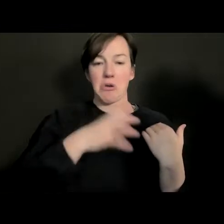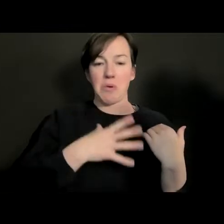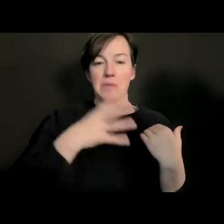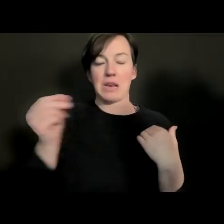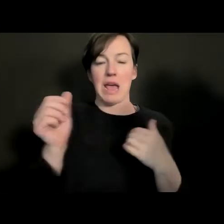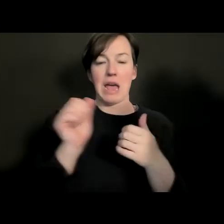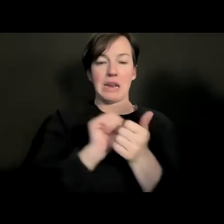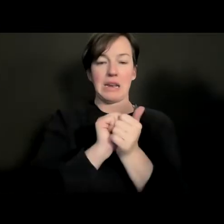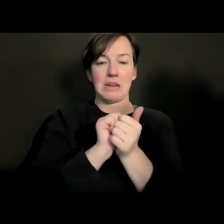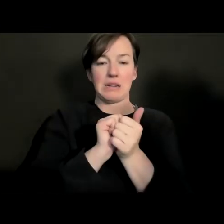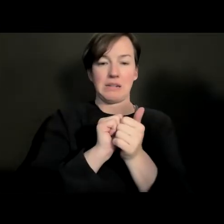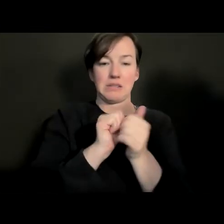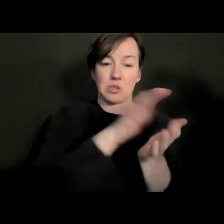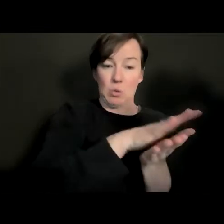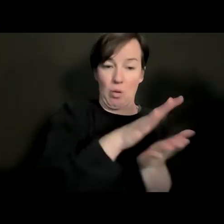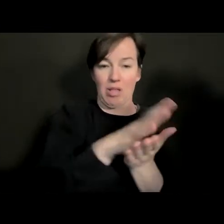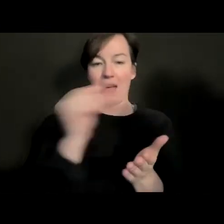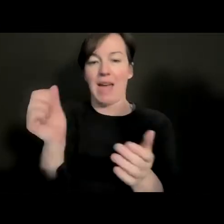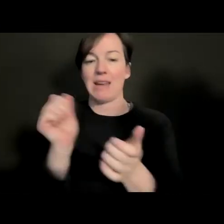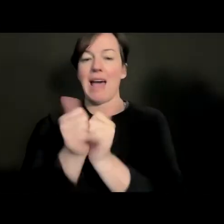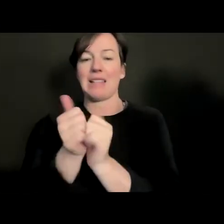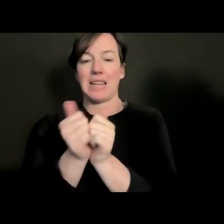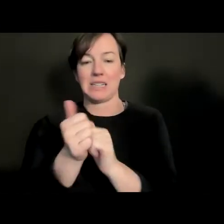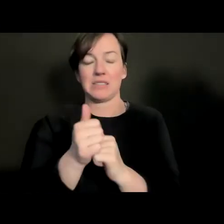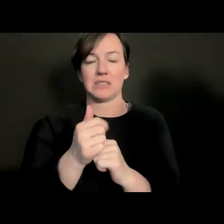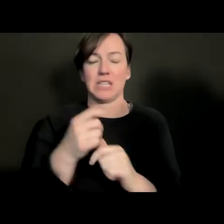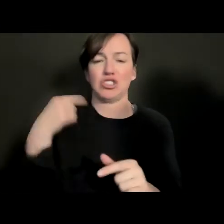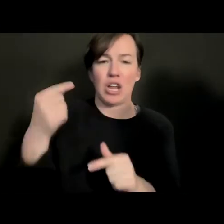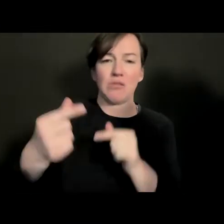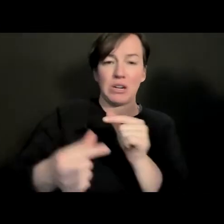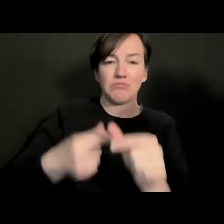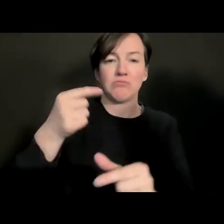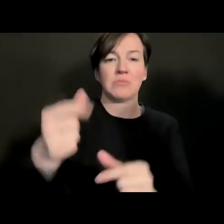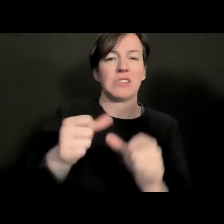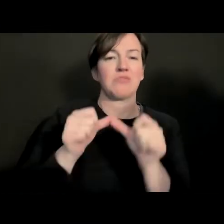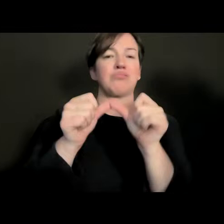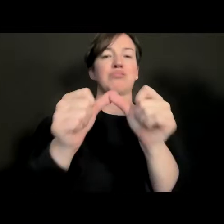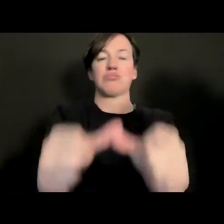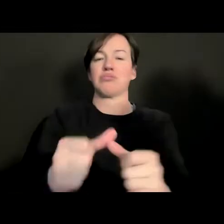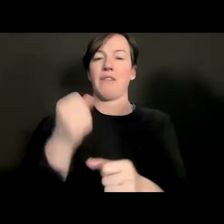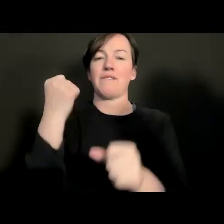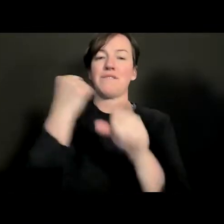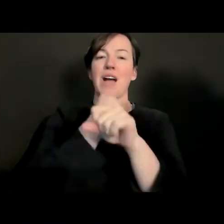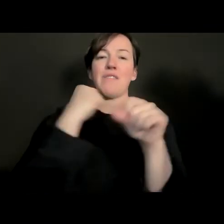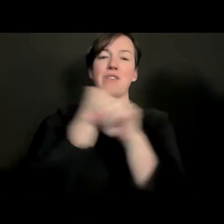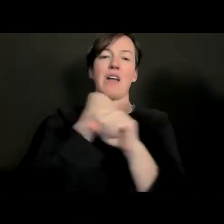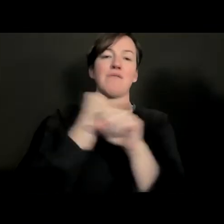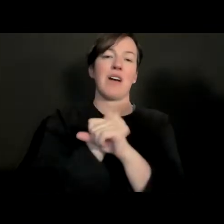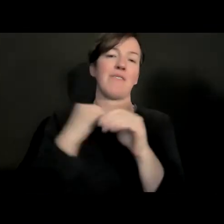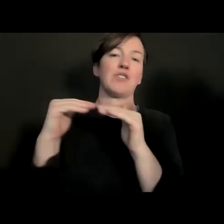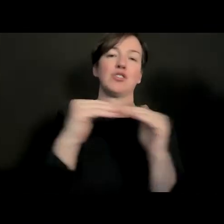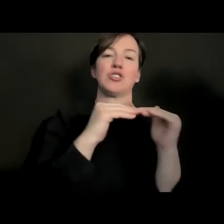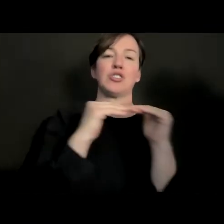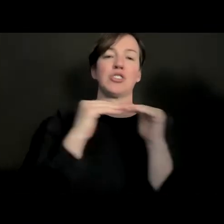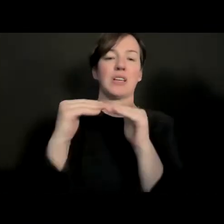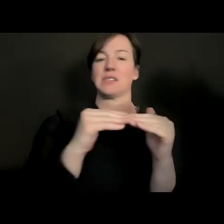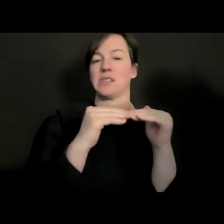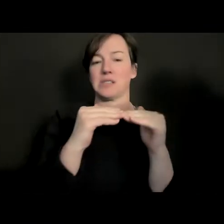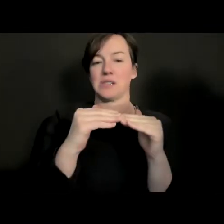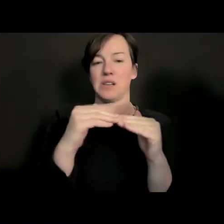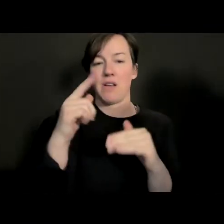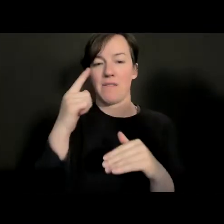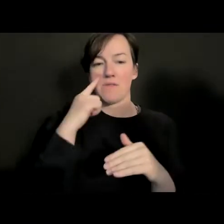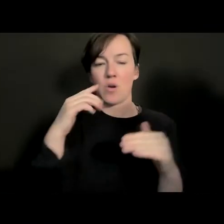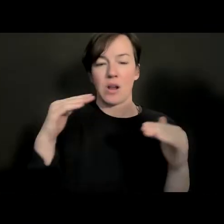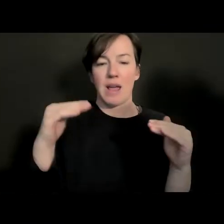athletics. Generations of women continue to lead the fight for social justice, from societal equity to climate justice.